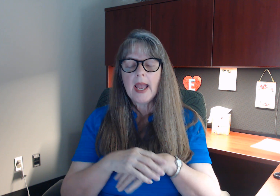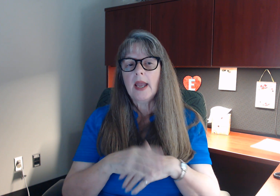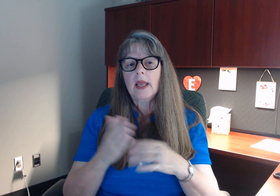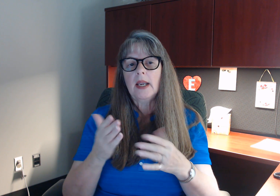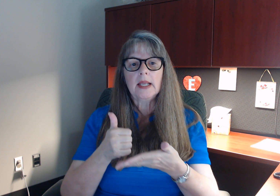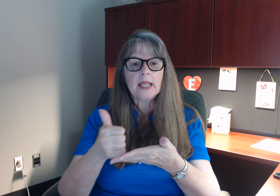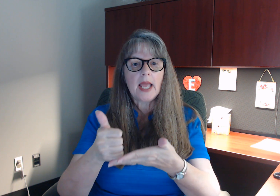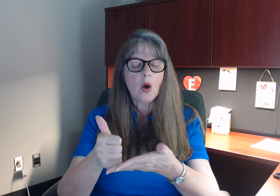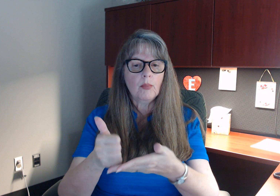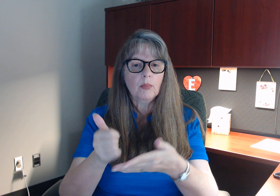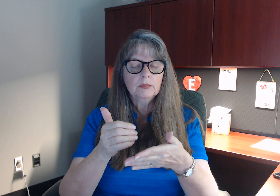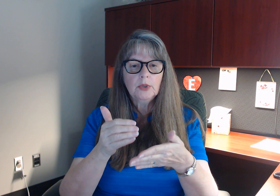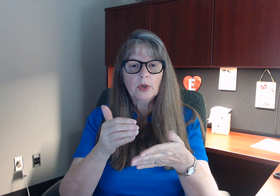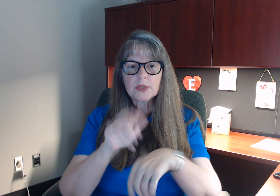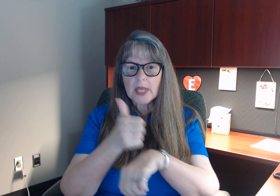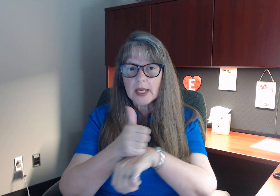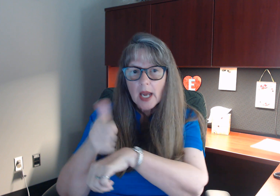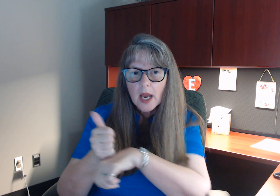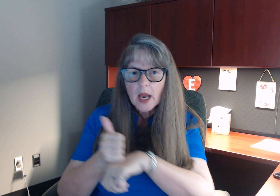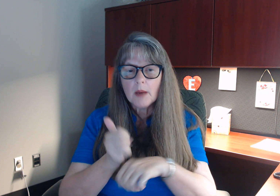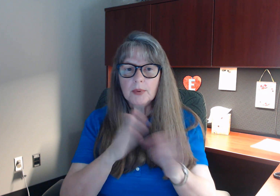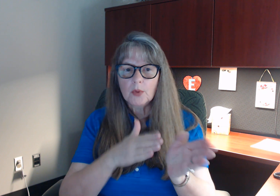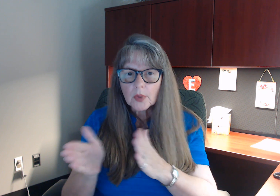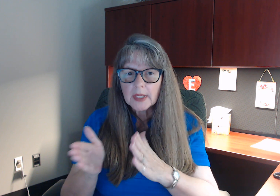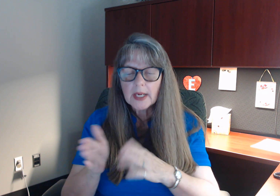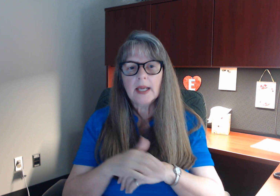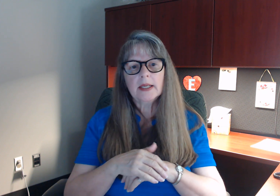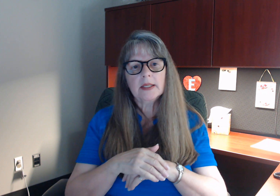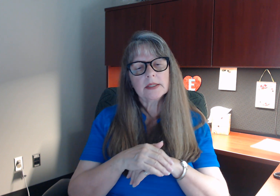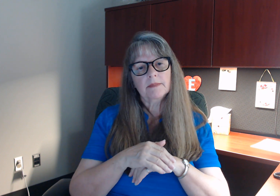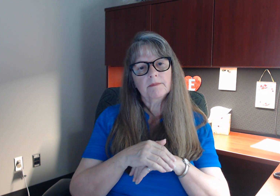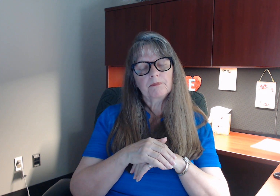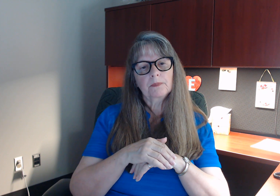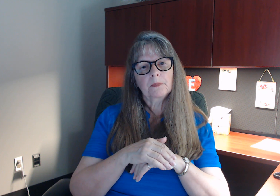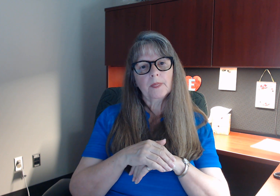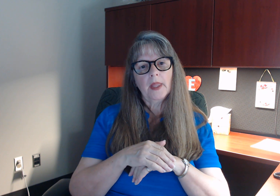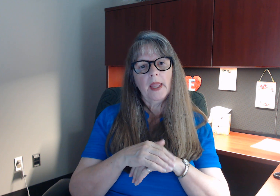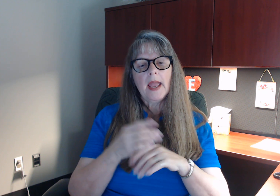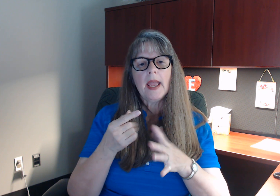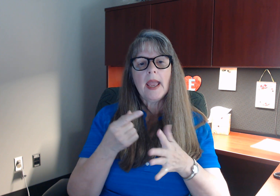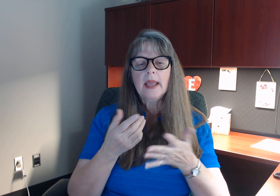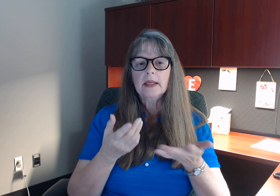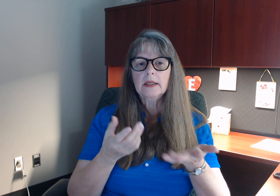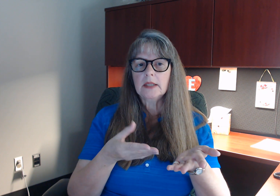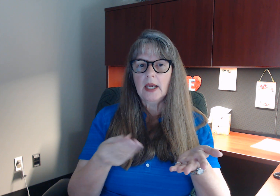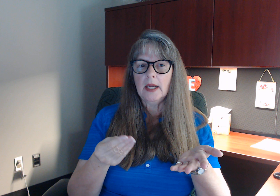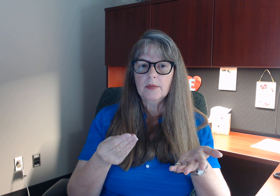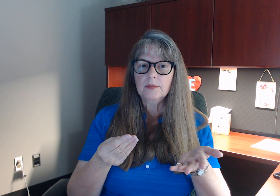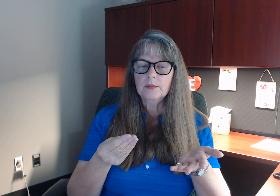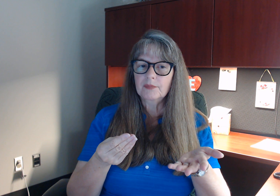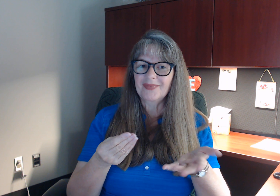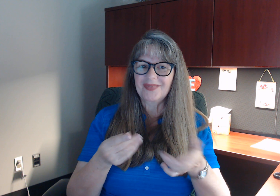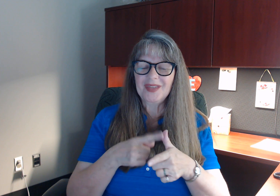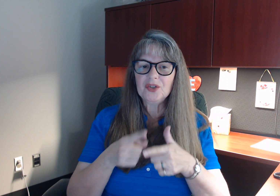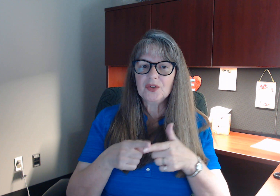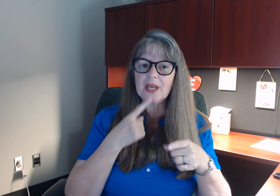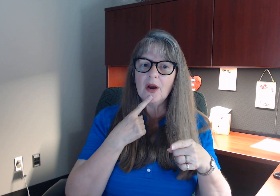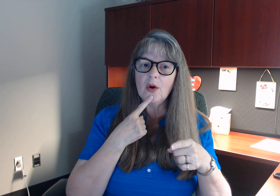and had to help, set up and organize. And then you can say, oh, and